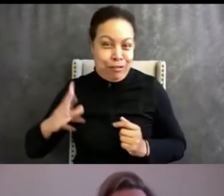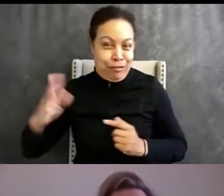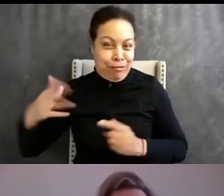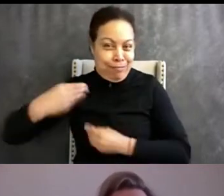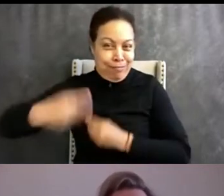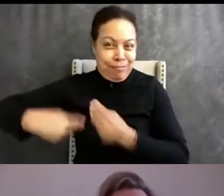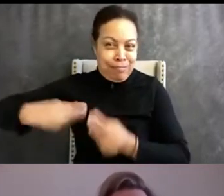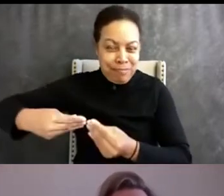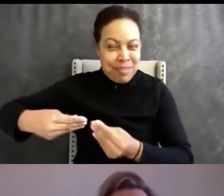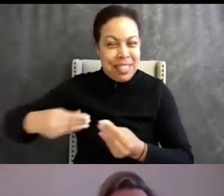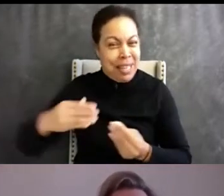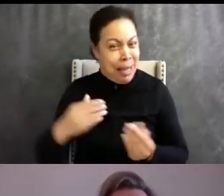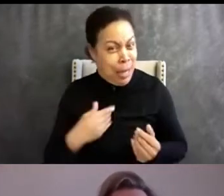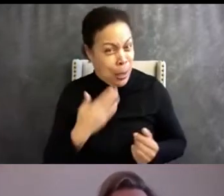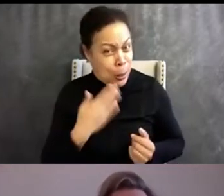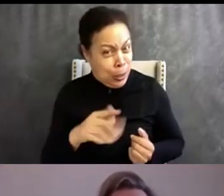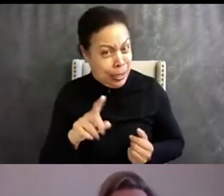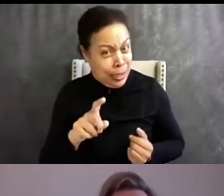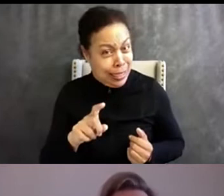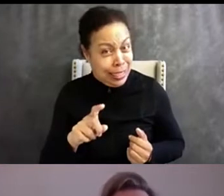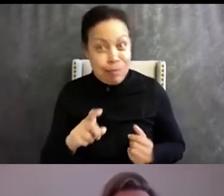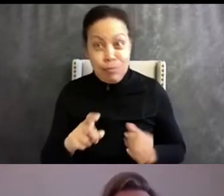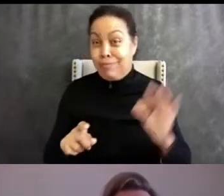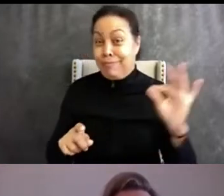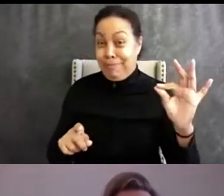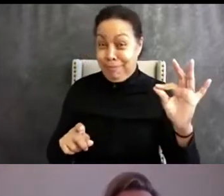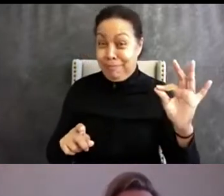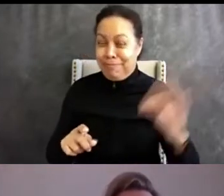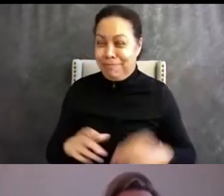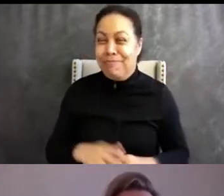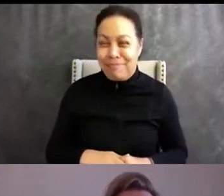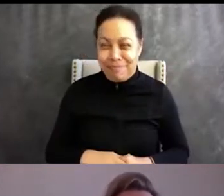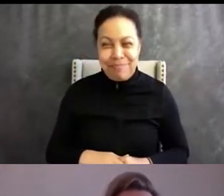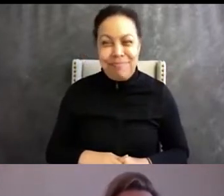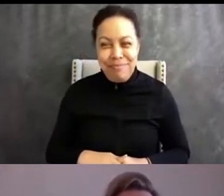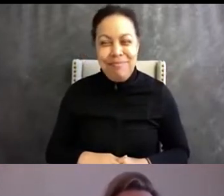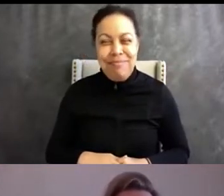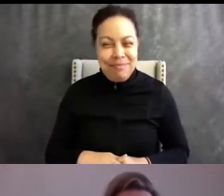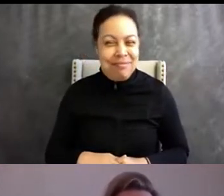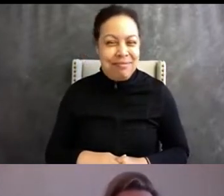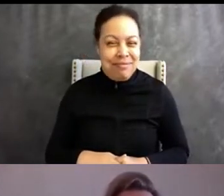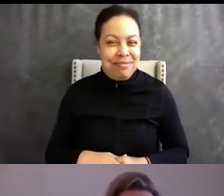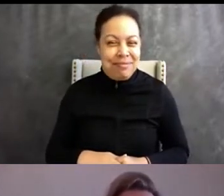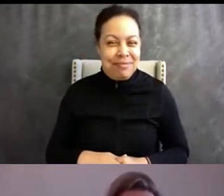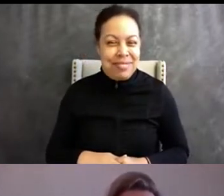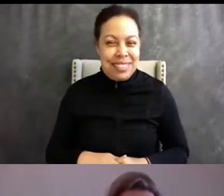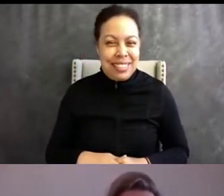good. Is that good? Excellent. And it's a beautiful color. Excellent work. Thank you.